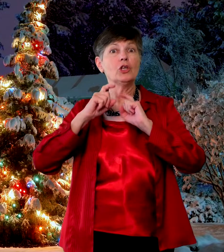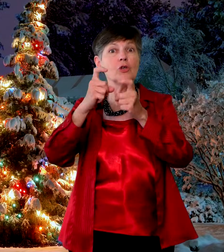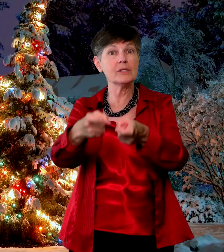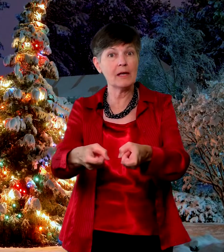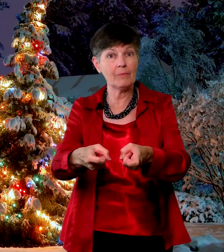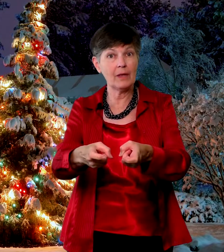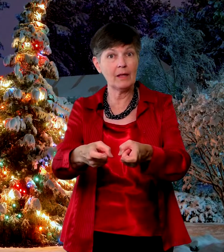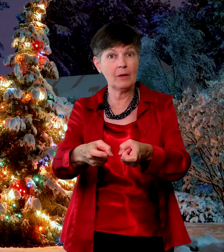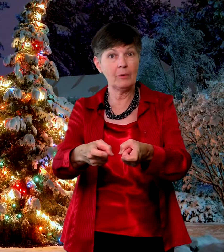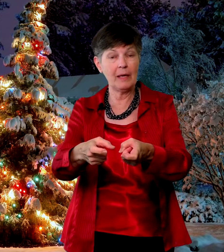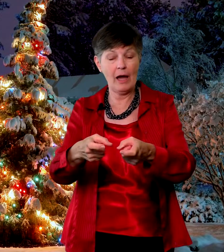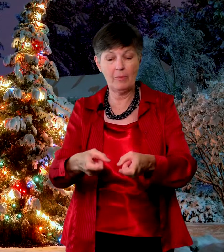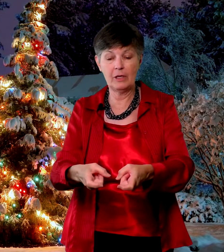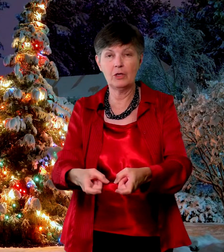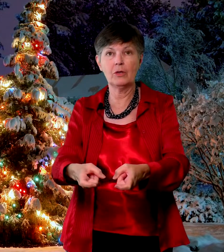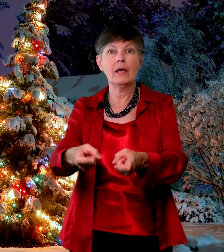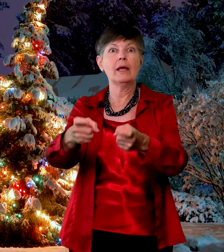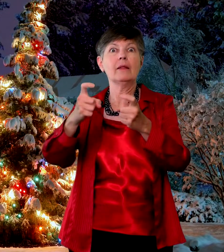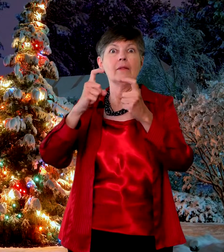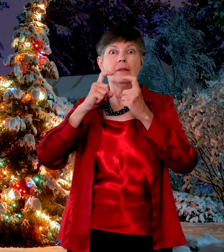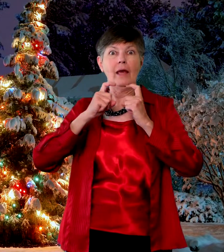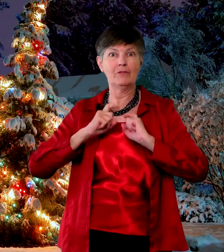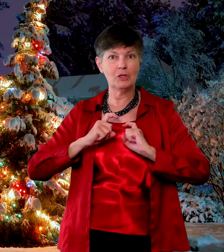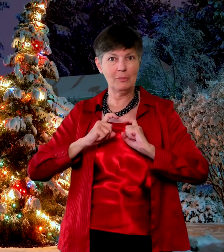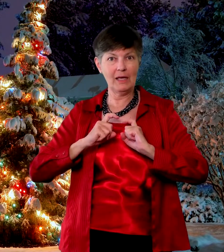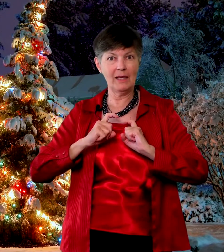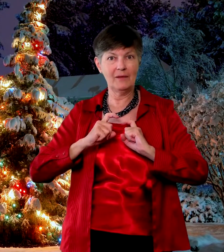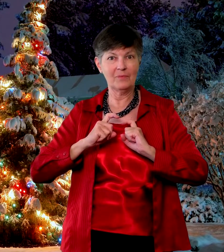you something, it would be out, but you gave to me